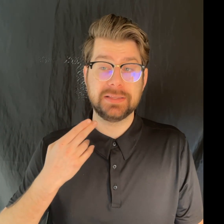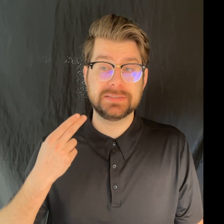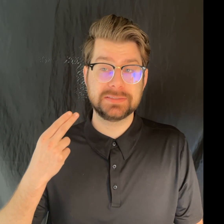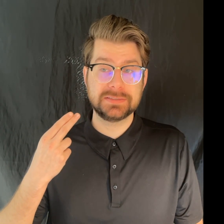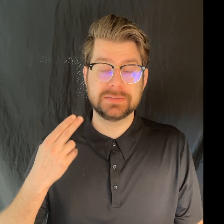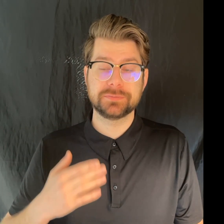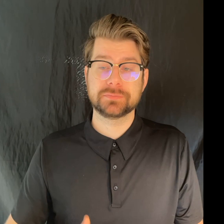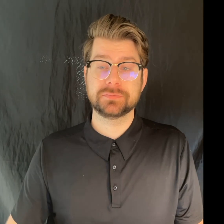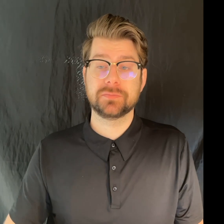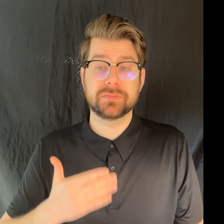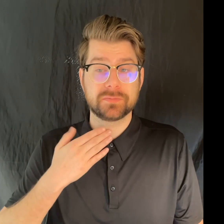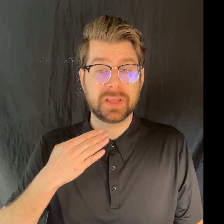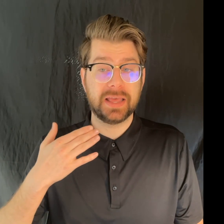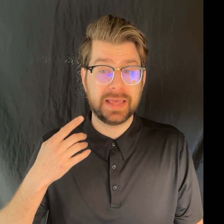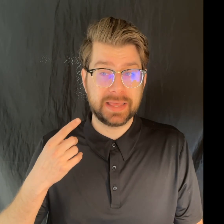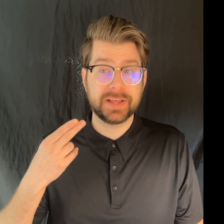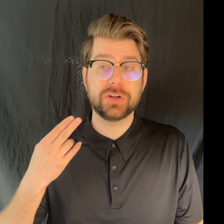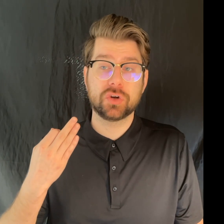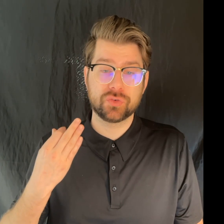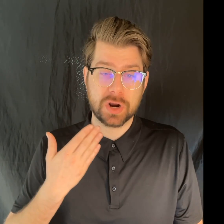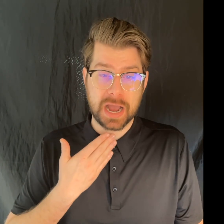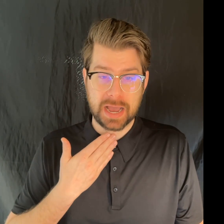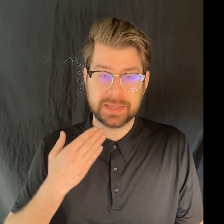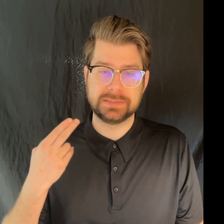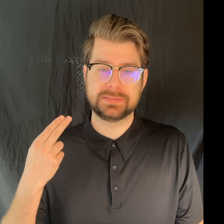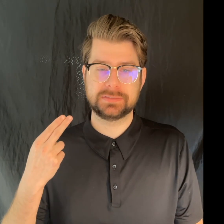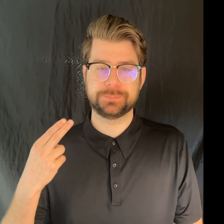eyes, and cries.